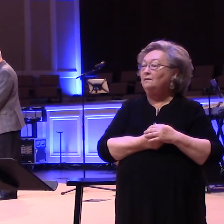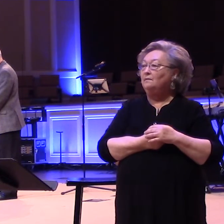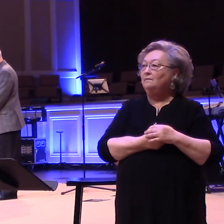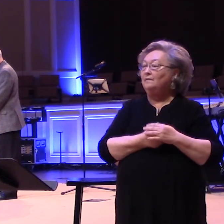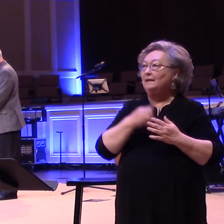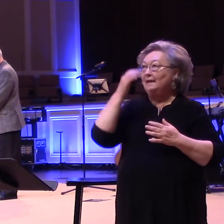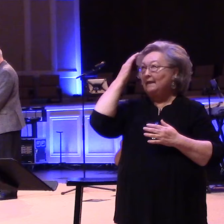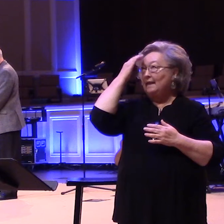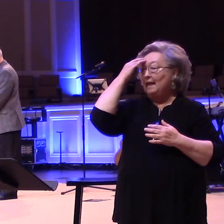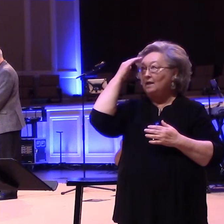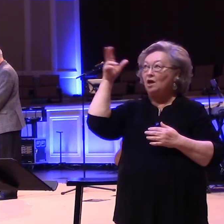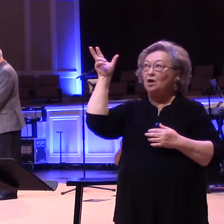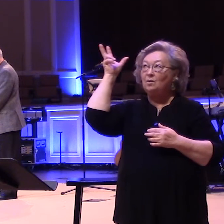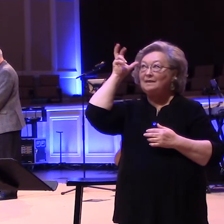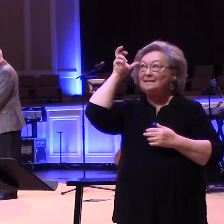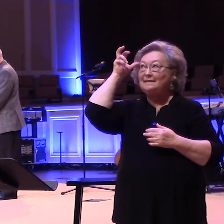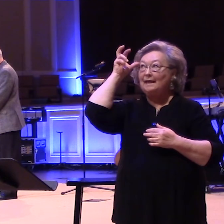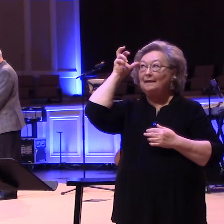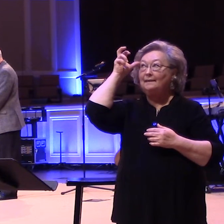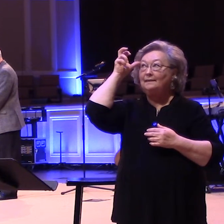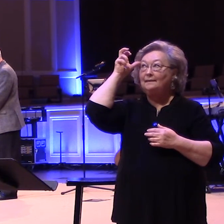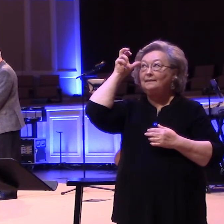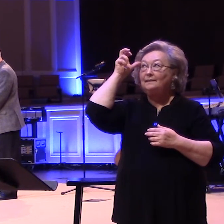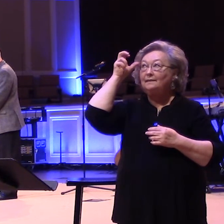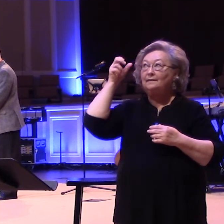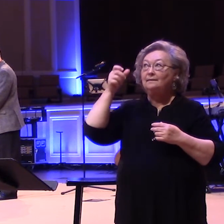I know what the devourer is about.